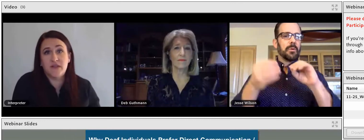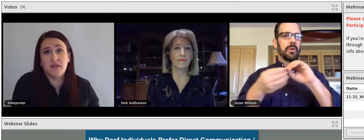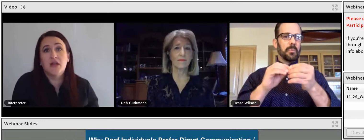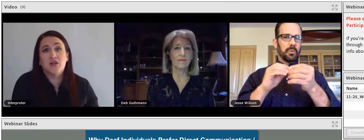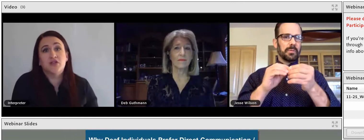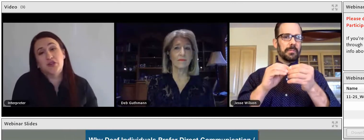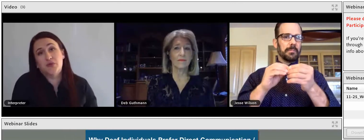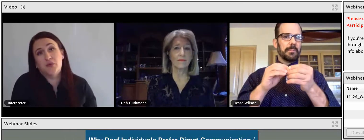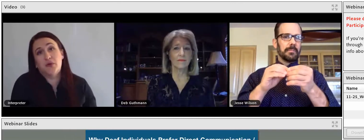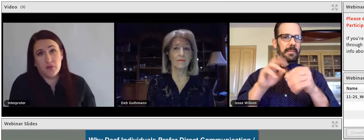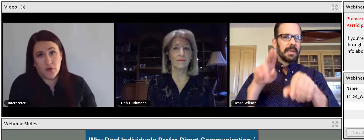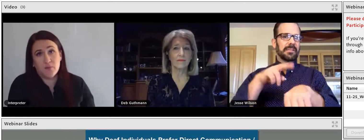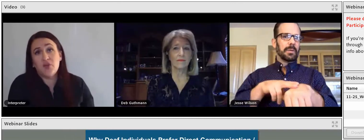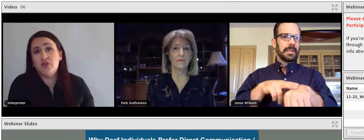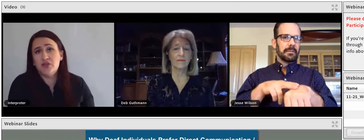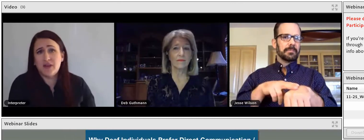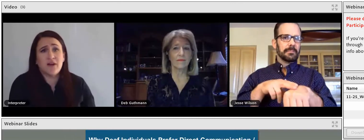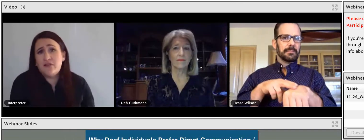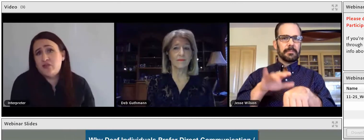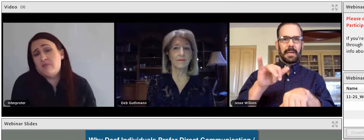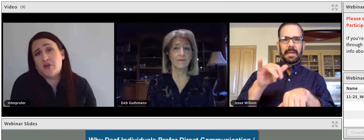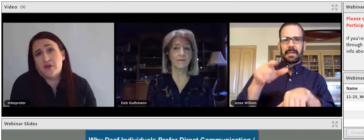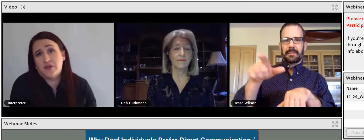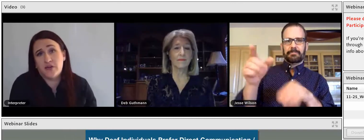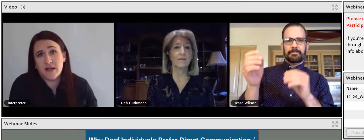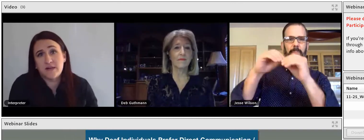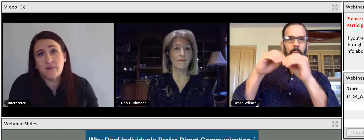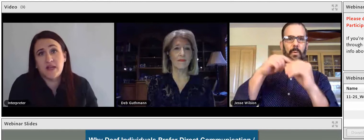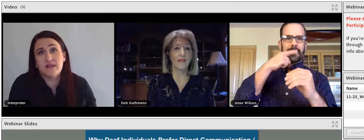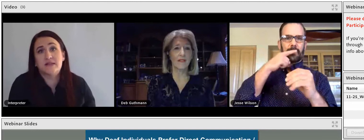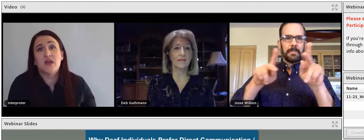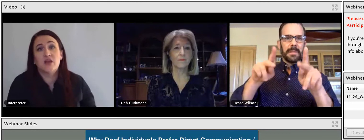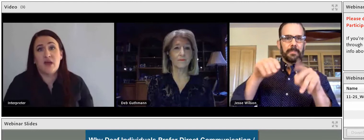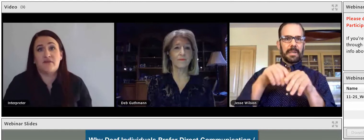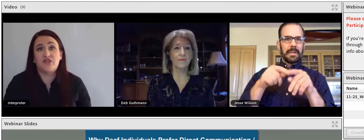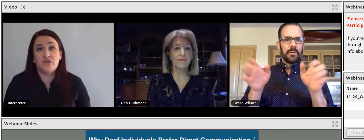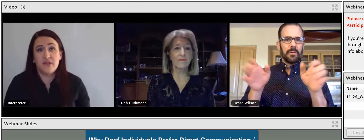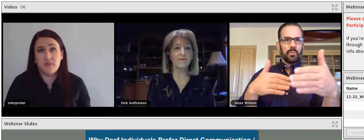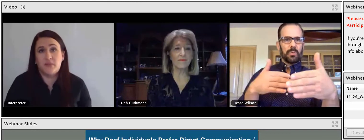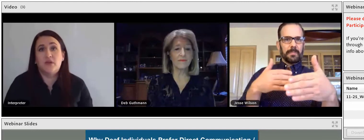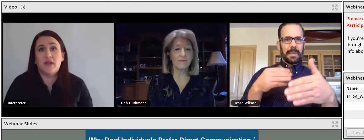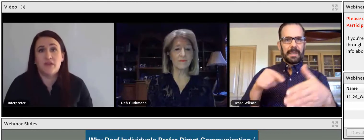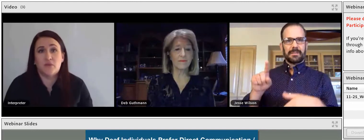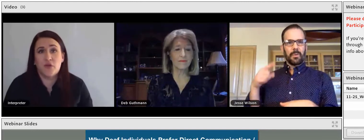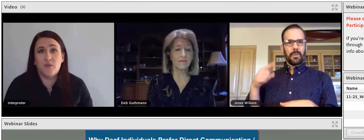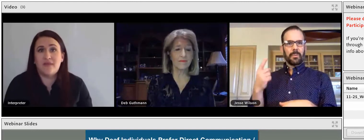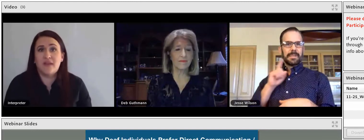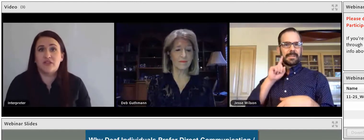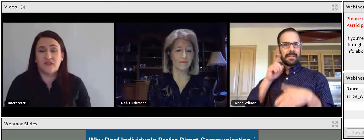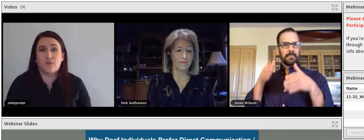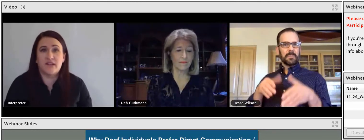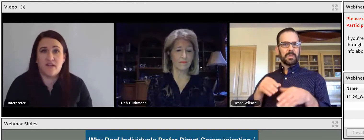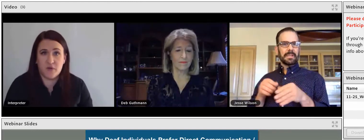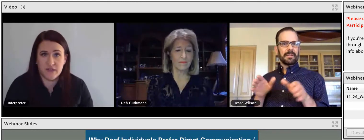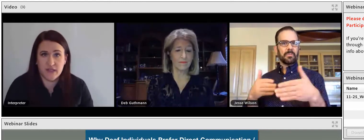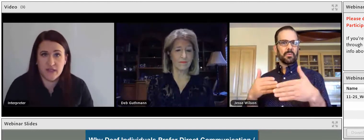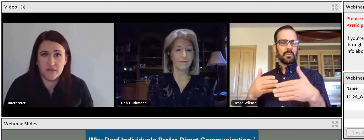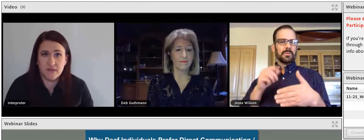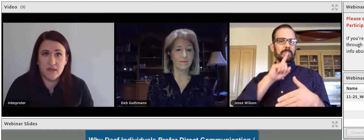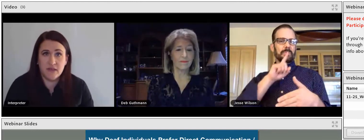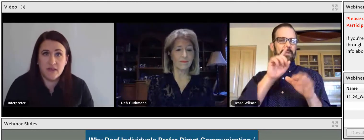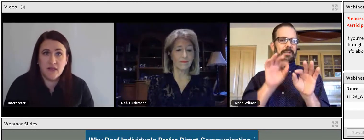consumer who comes in to the room, usually they're outnumbered, correct? Because you have 2 hearing people in the room and then just 1